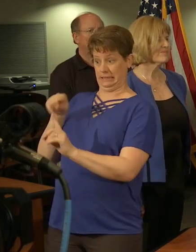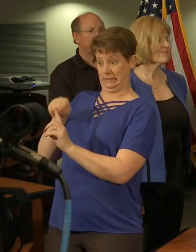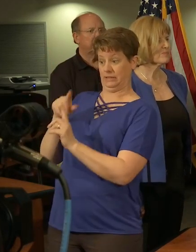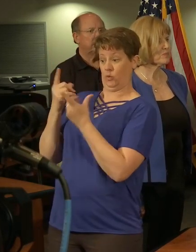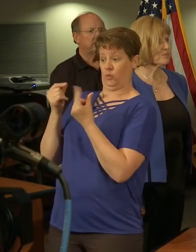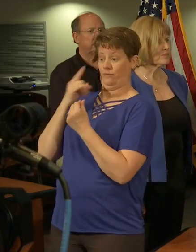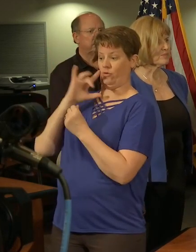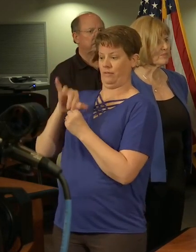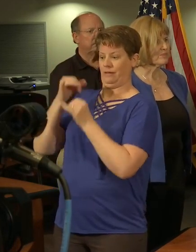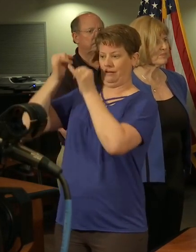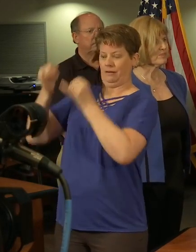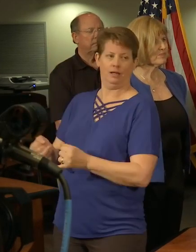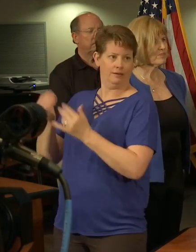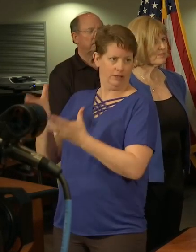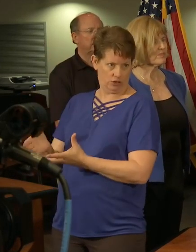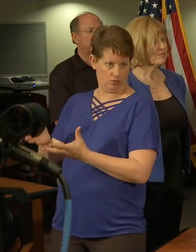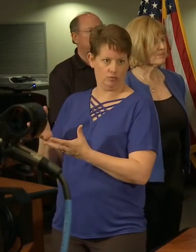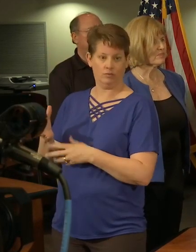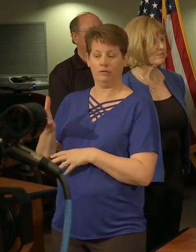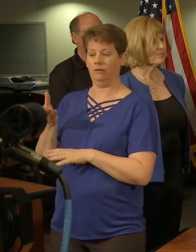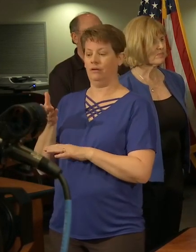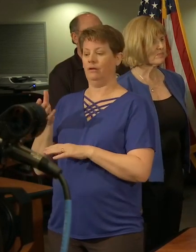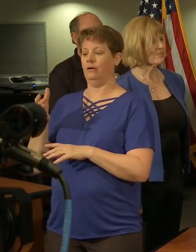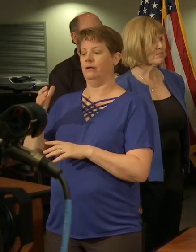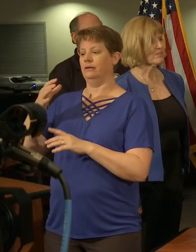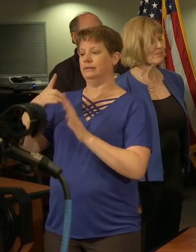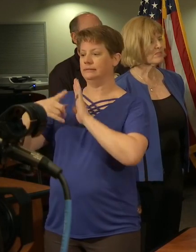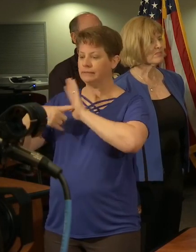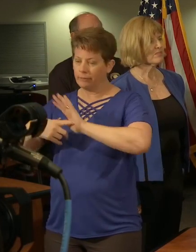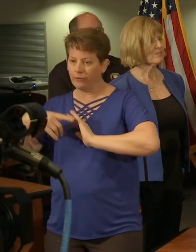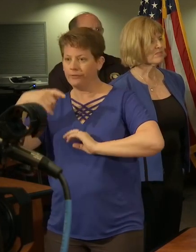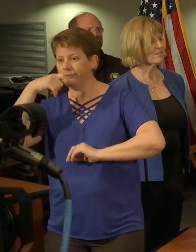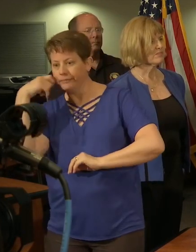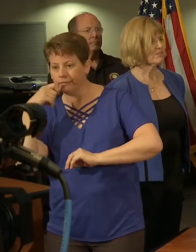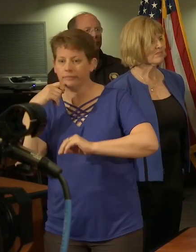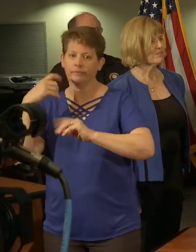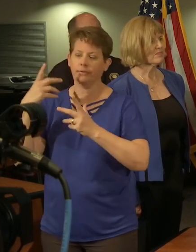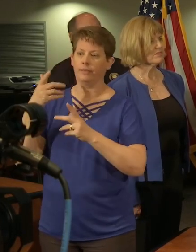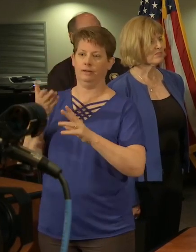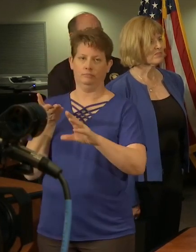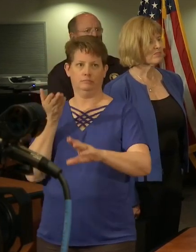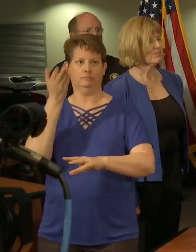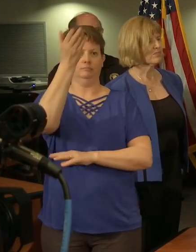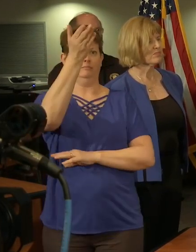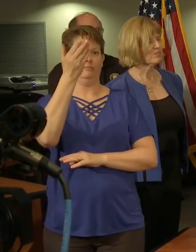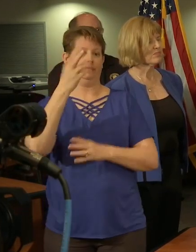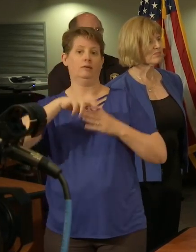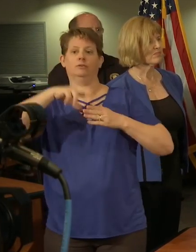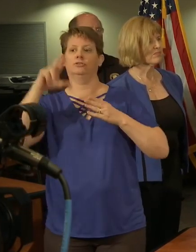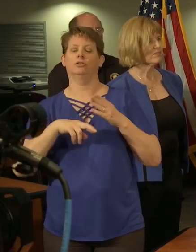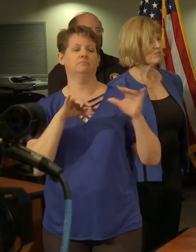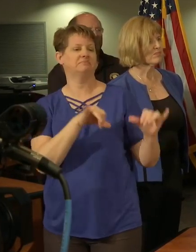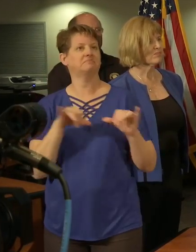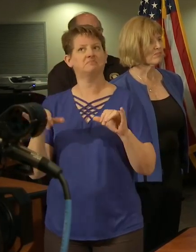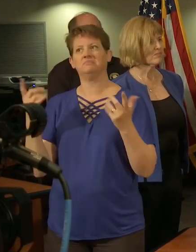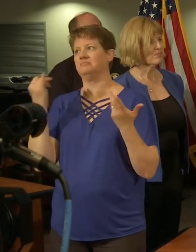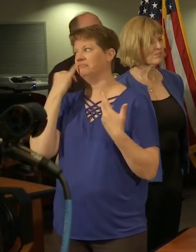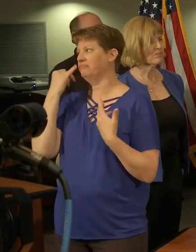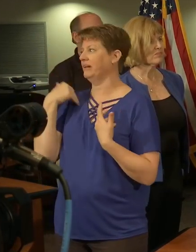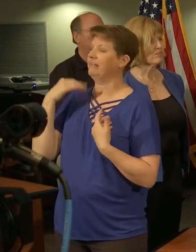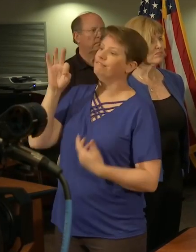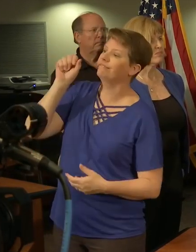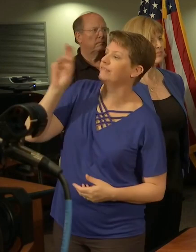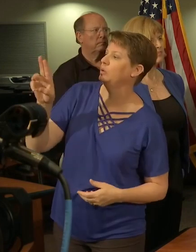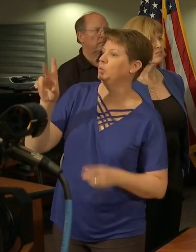performed on an individual. They submit a sample, and they get a specific test result, like you might get that you have a positive